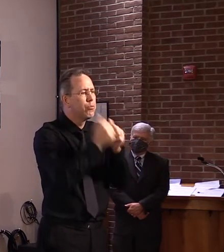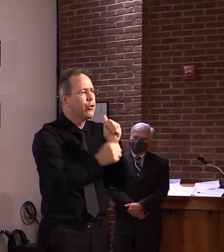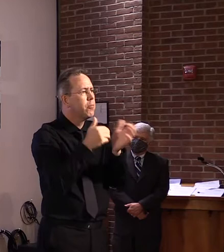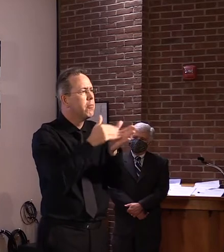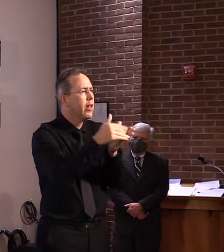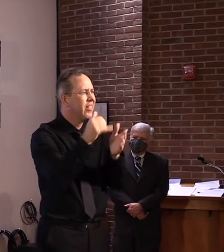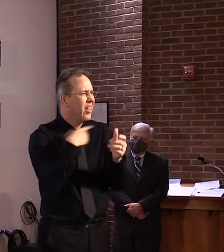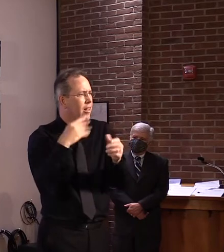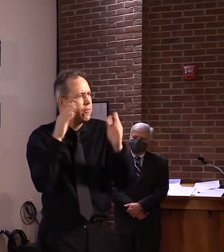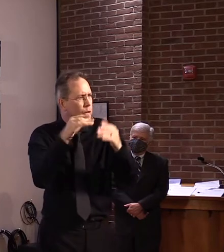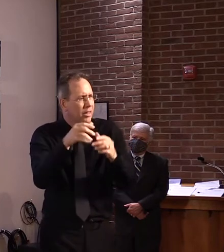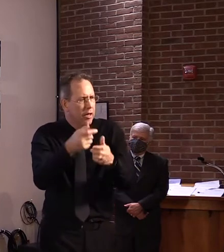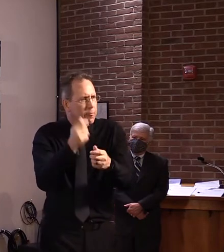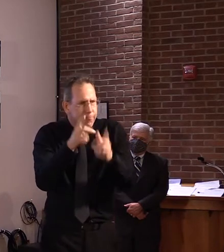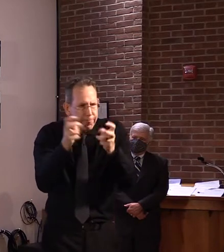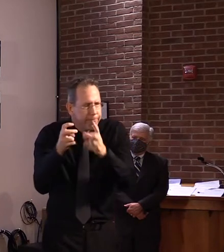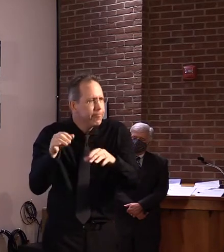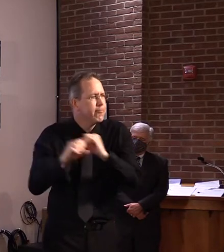effort look like?